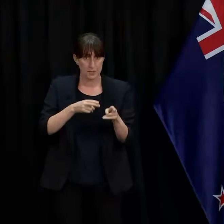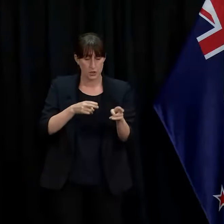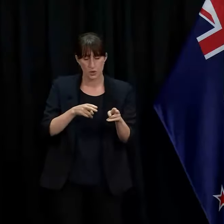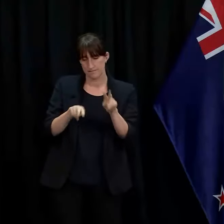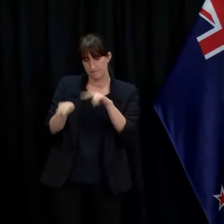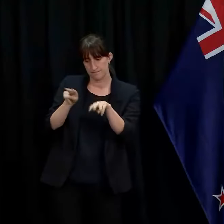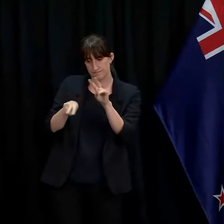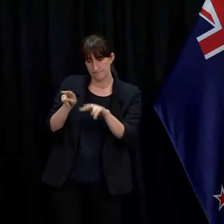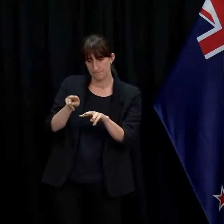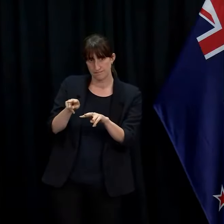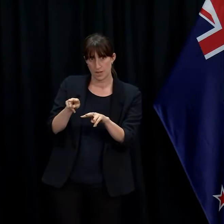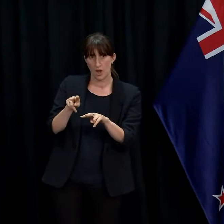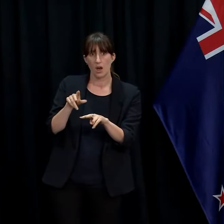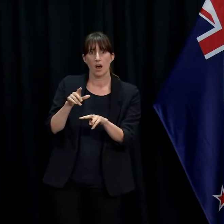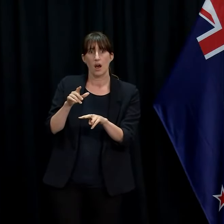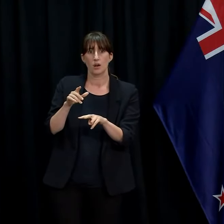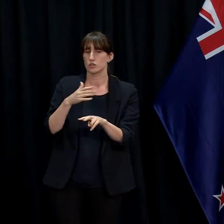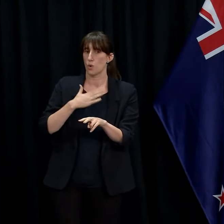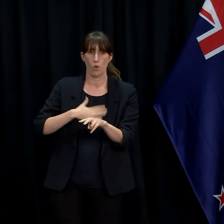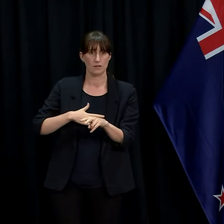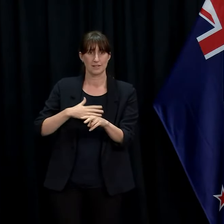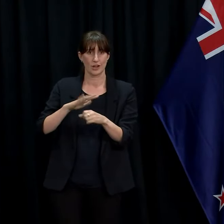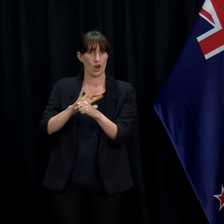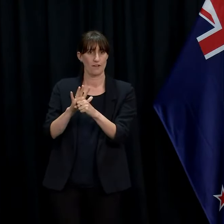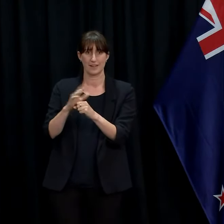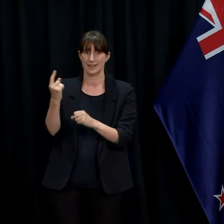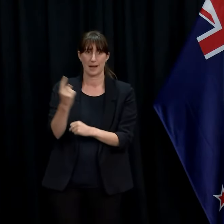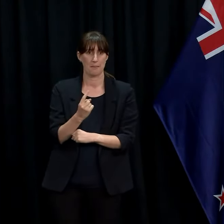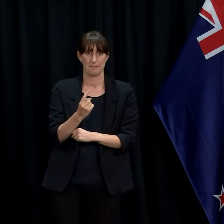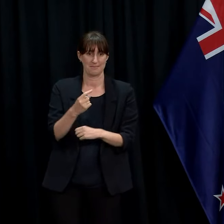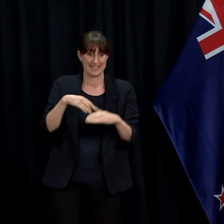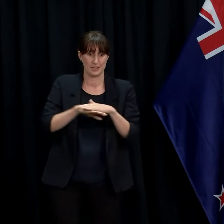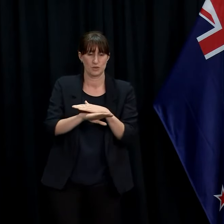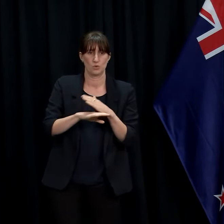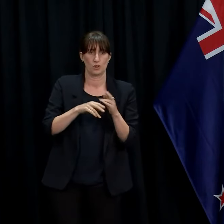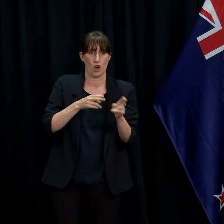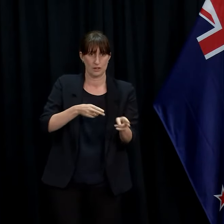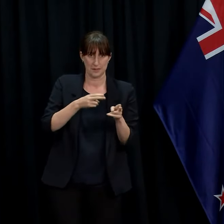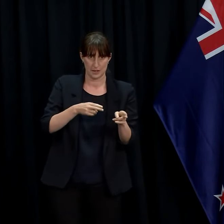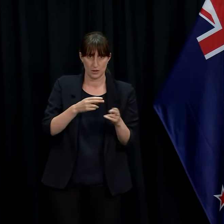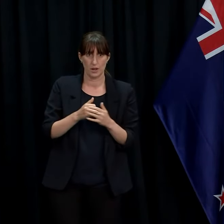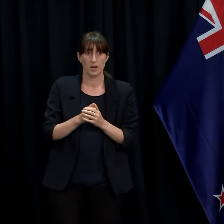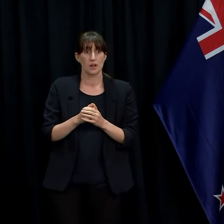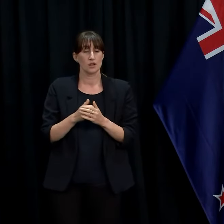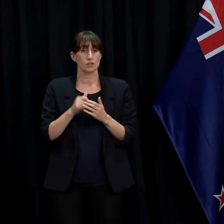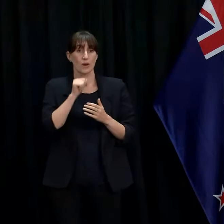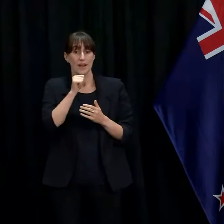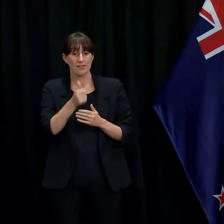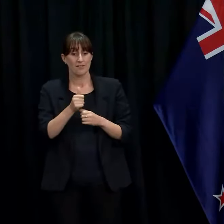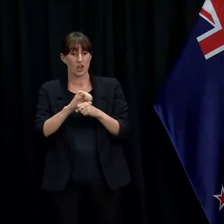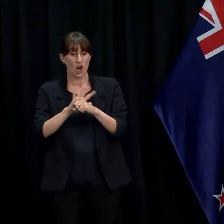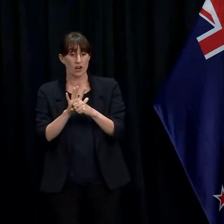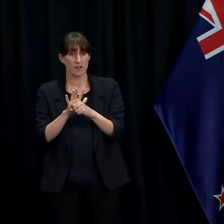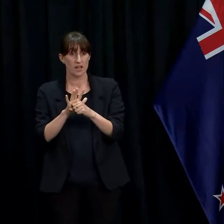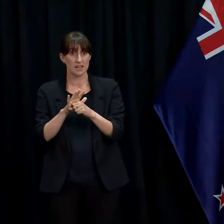chance of them having COVID is. And so in places where the COVID prevalence is coming down, there is an opportunity for